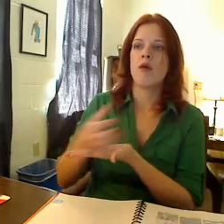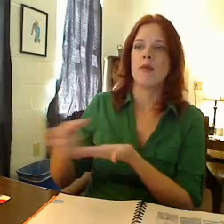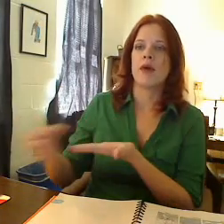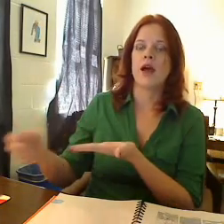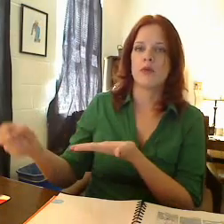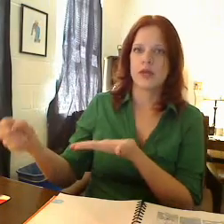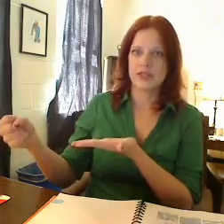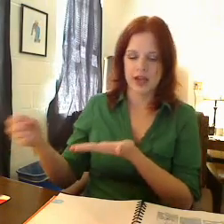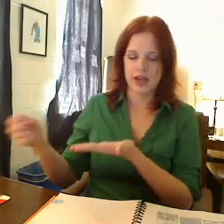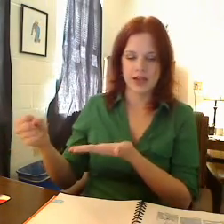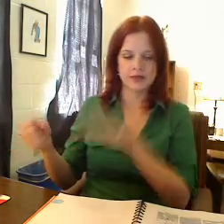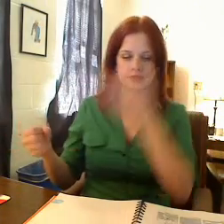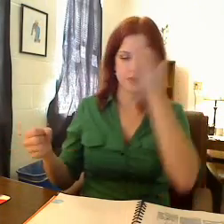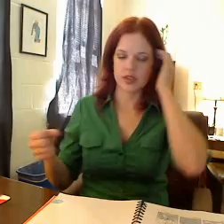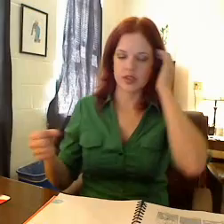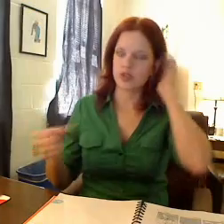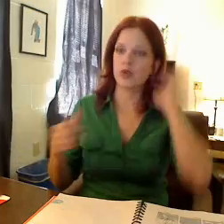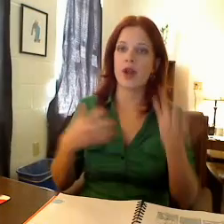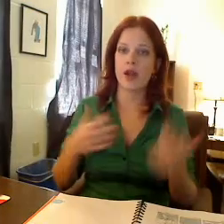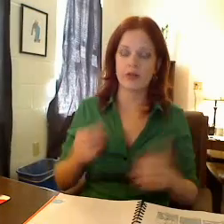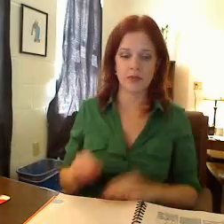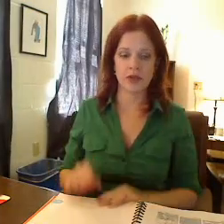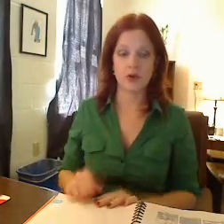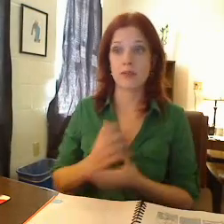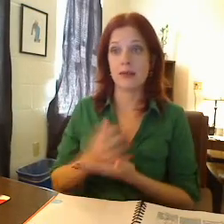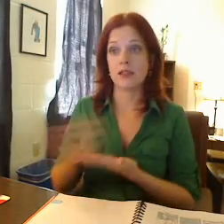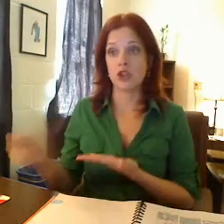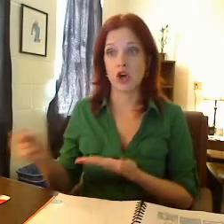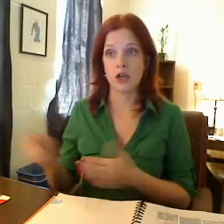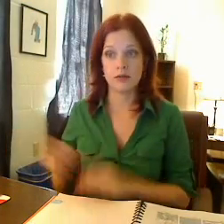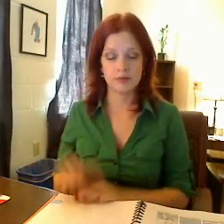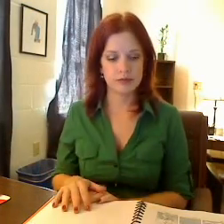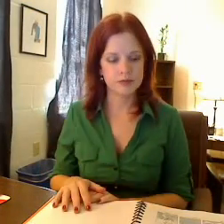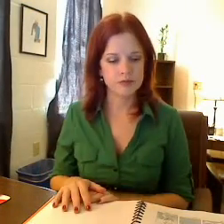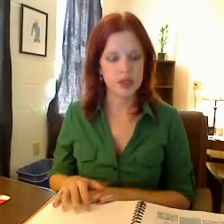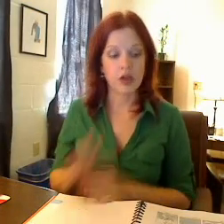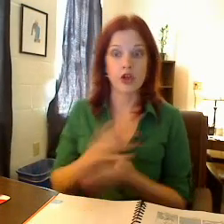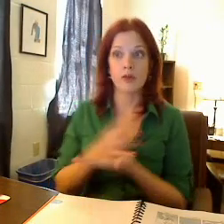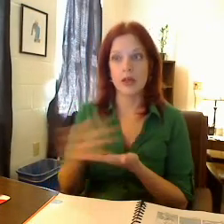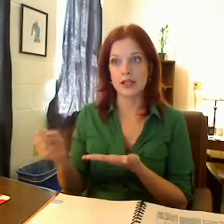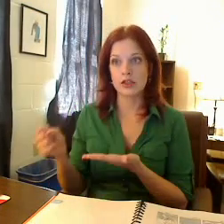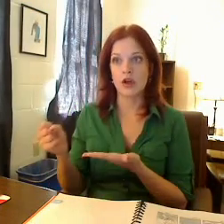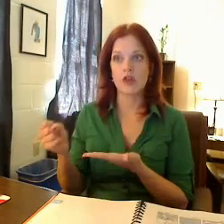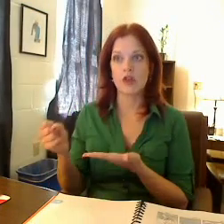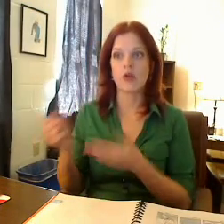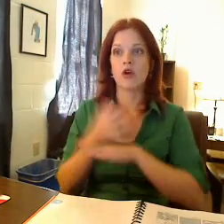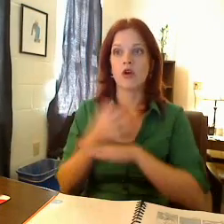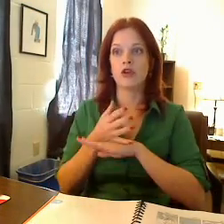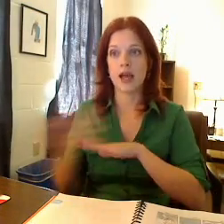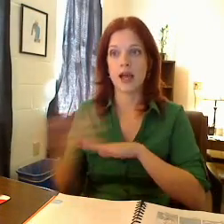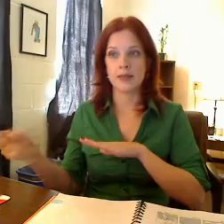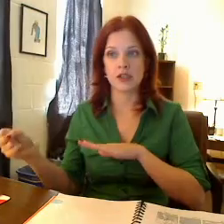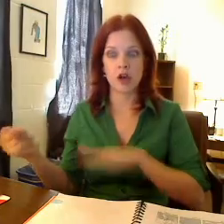up. Either way is fine. This is to run out of something, or if something is gone, like all your money is gone or all your time is